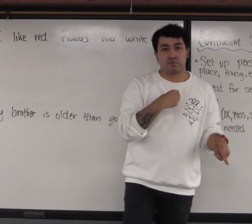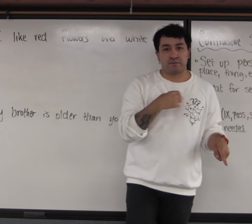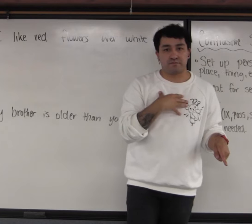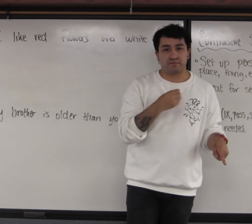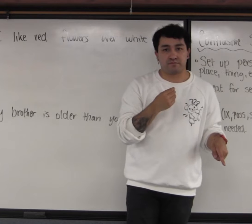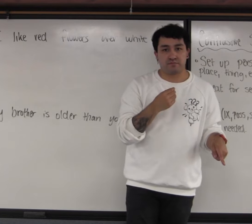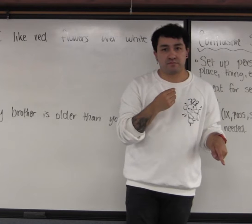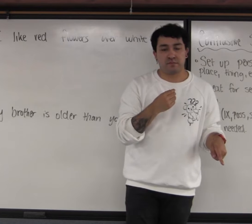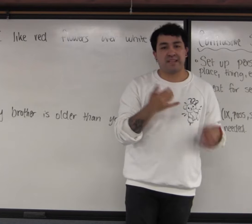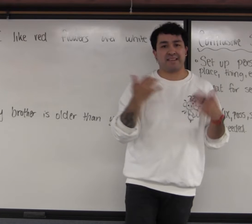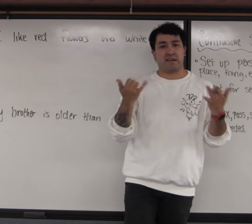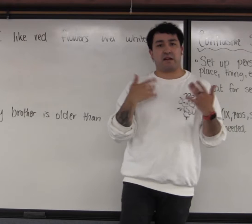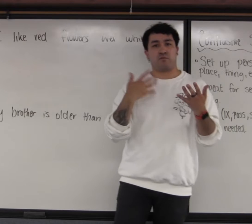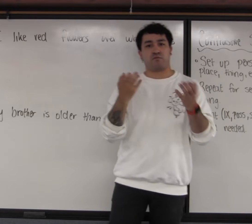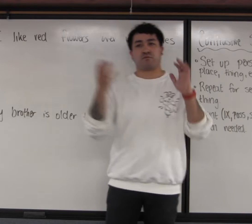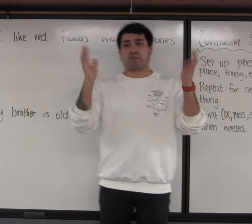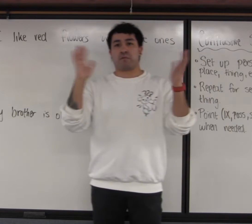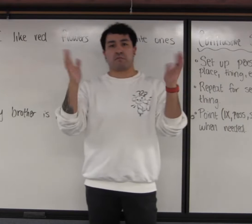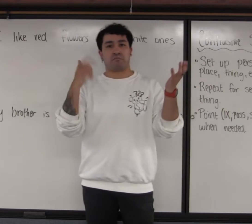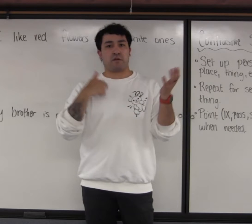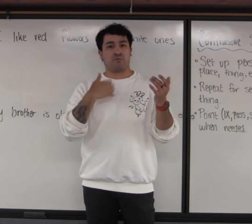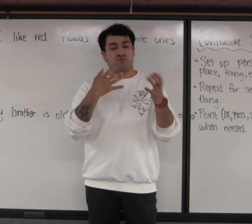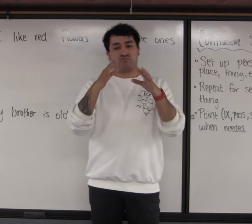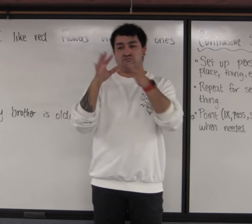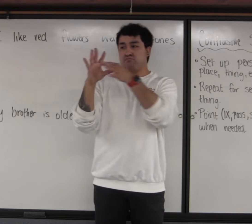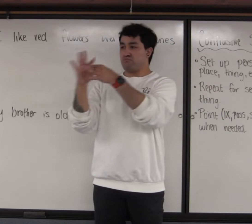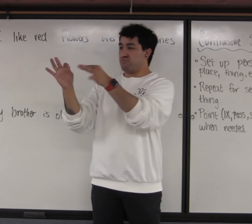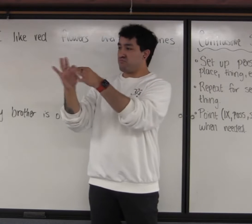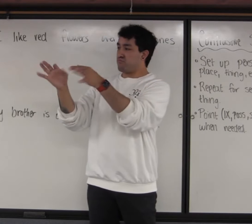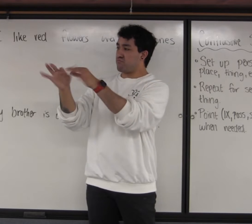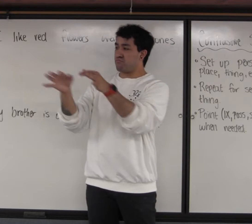and you're comparing which one you like more. And so,